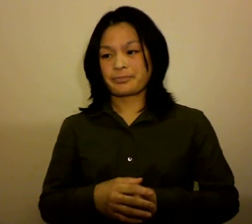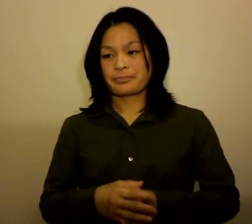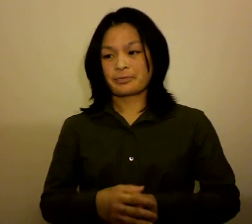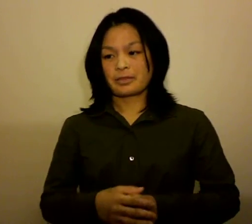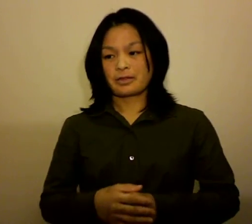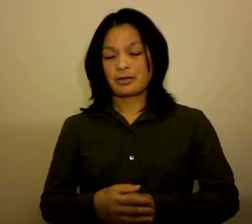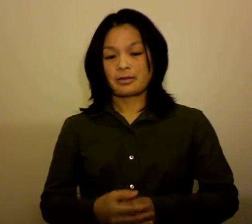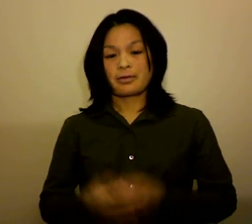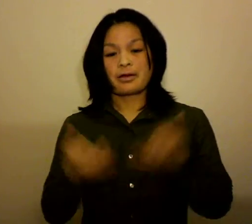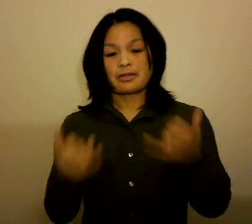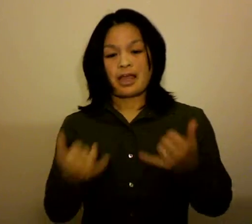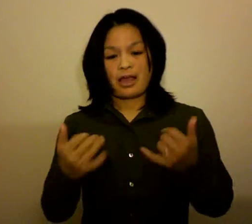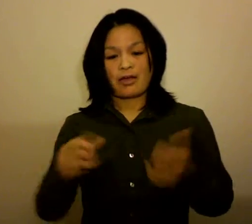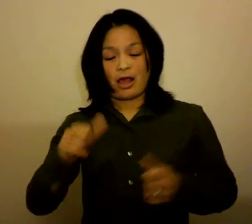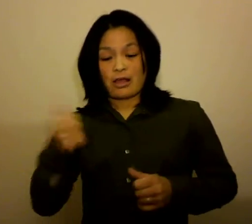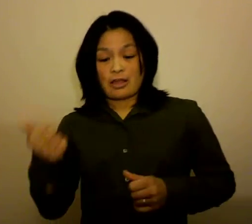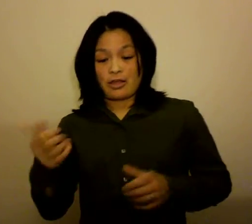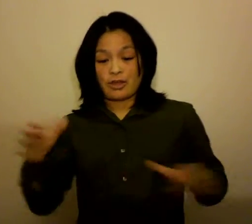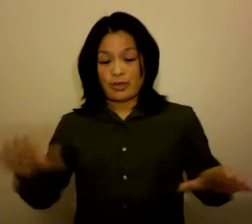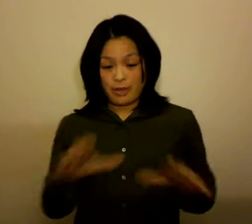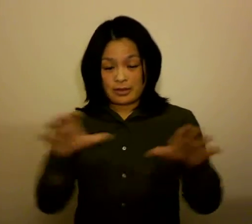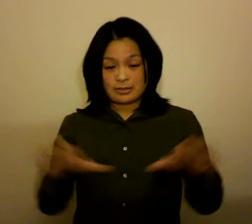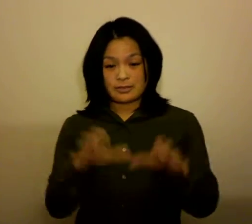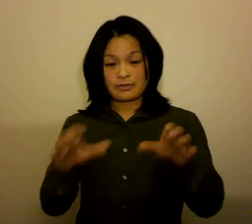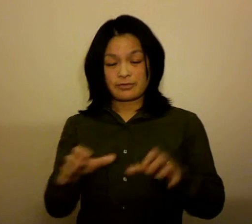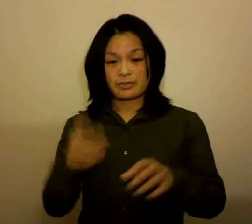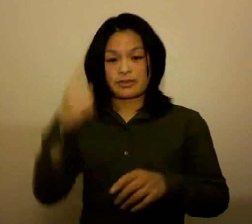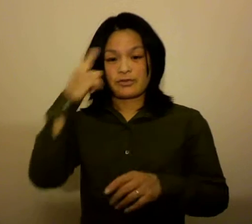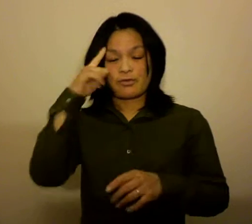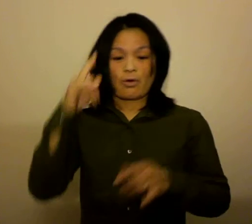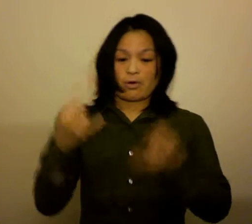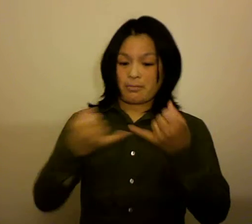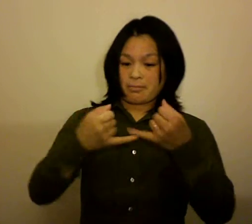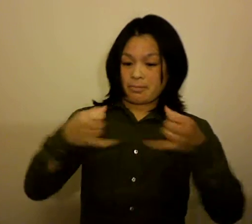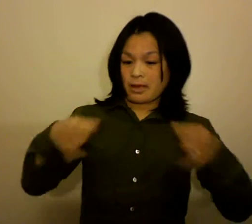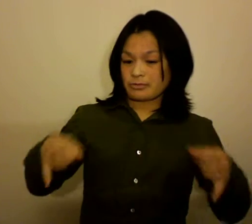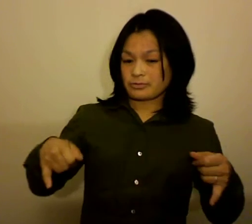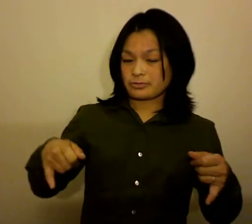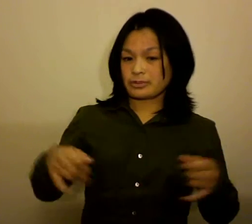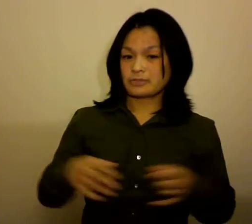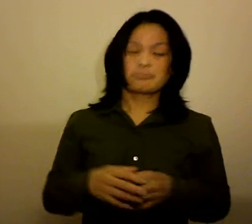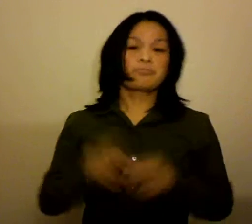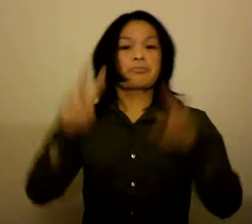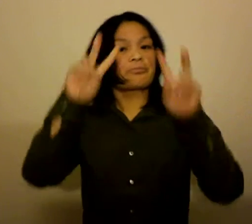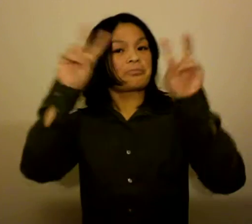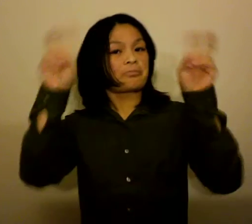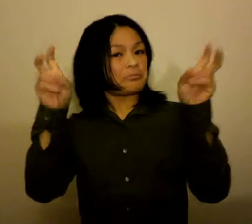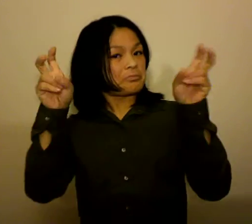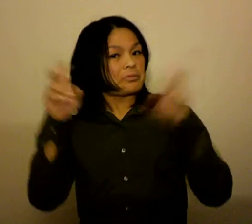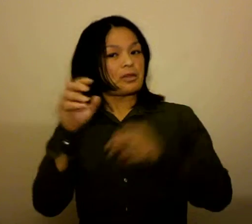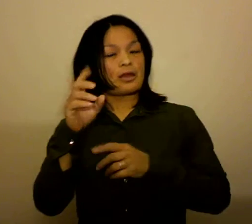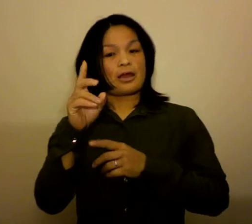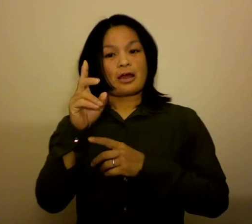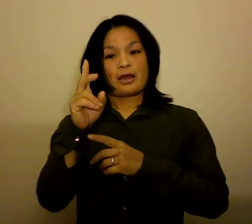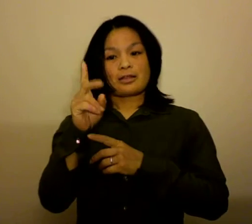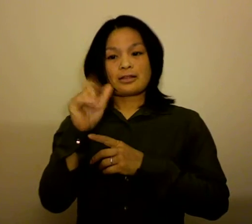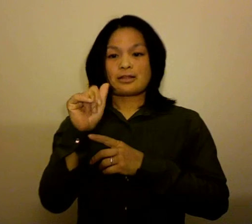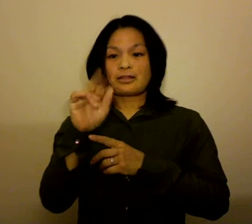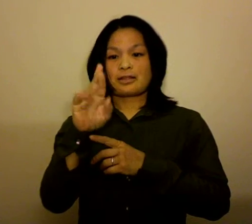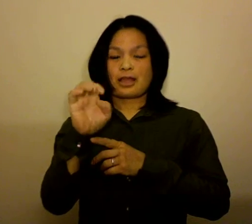an exercise you can do to help explain the concept of boundaries. I call it Dare to Cross. Have all the teenagers pair